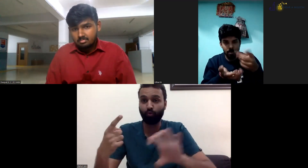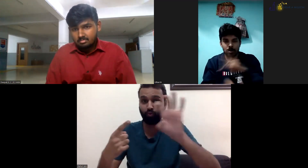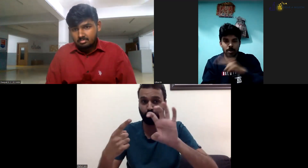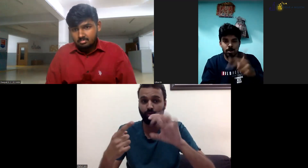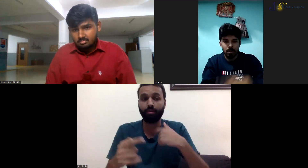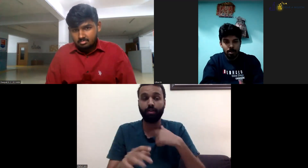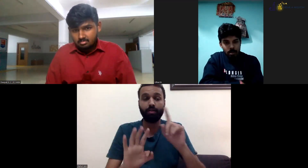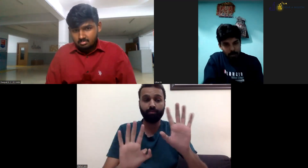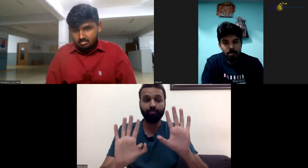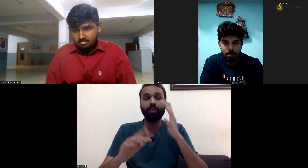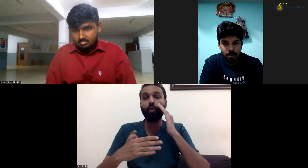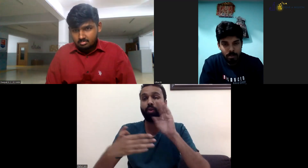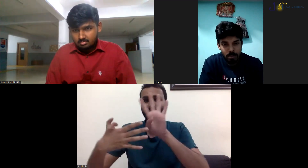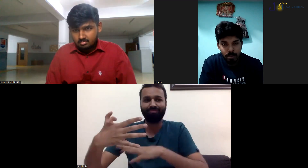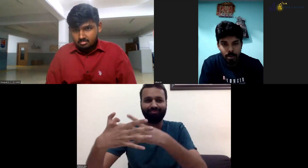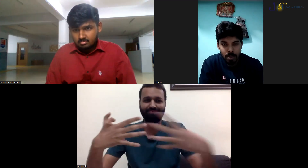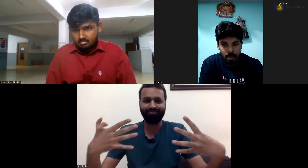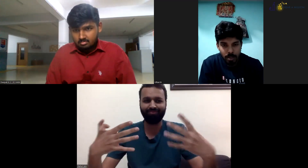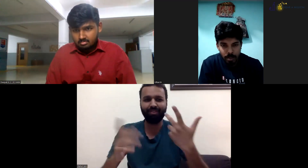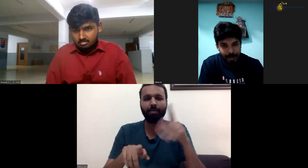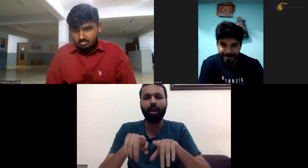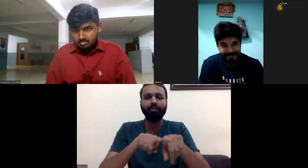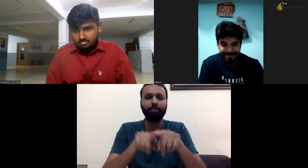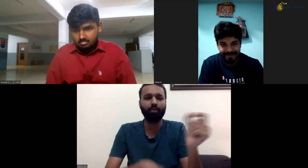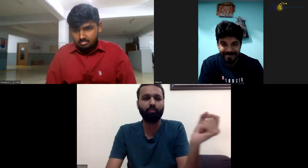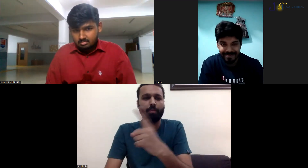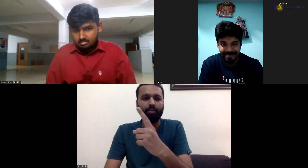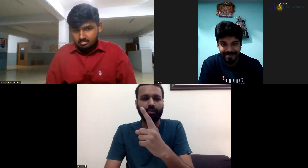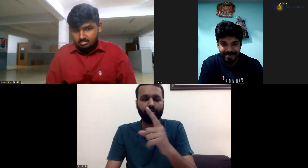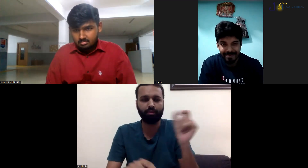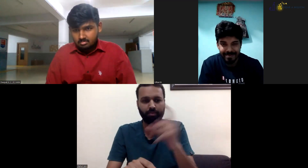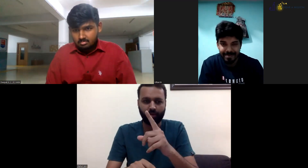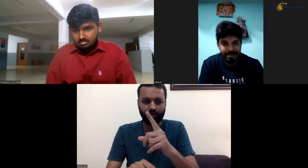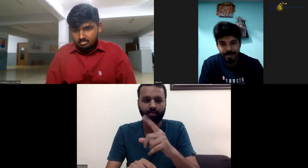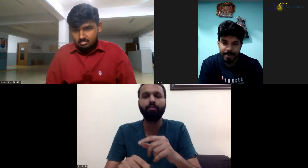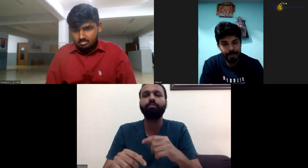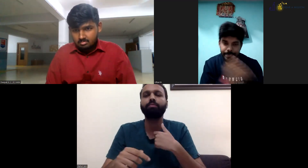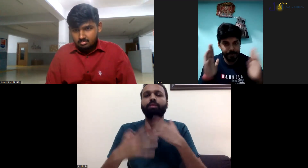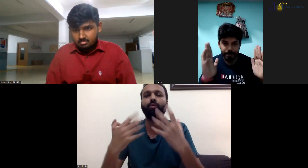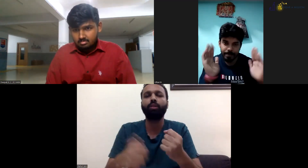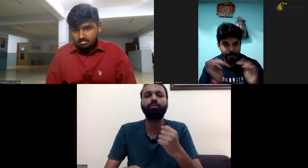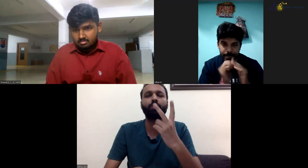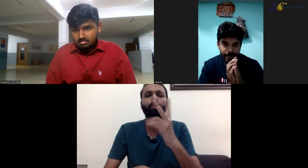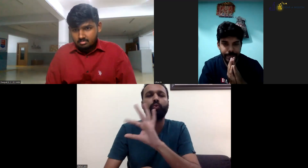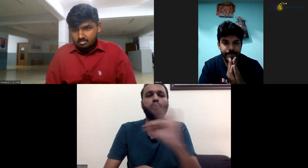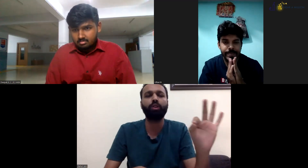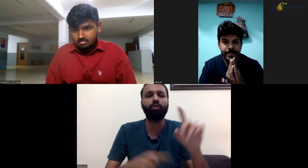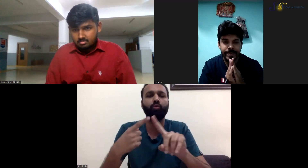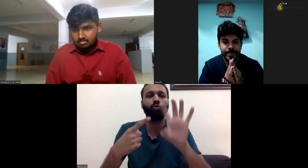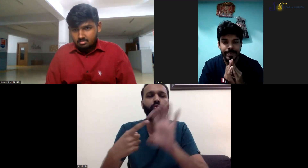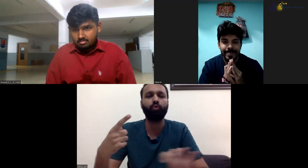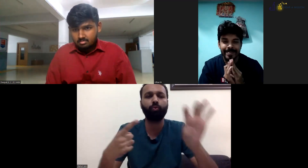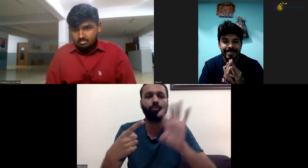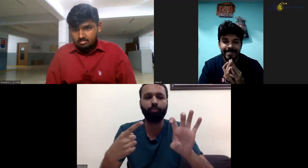or in Europe, you get the visa. No, see, the fact is when you have a 1 month plan,